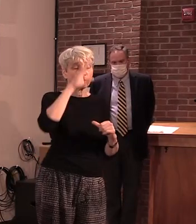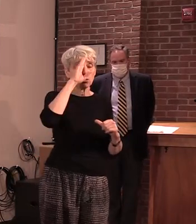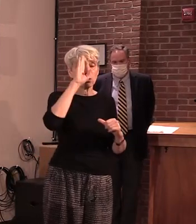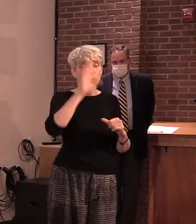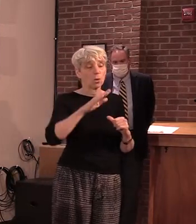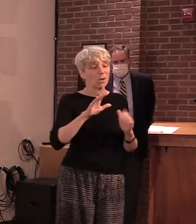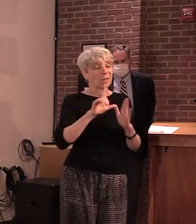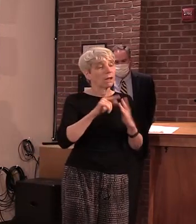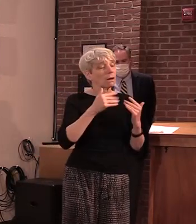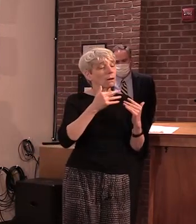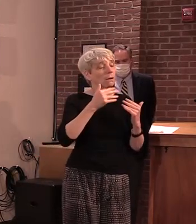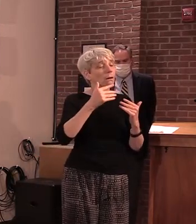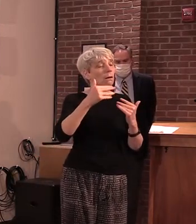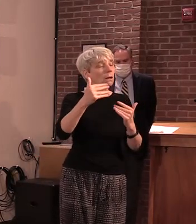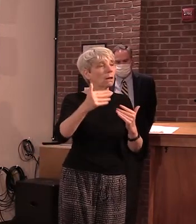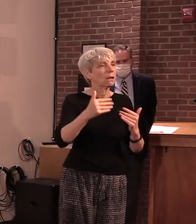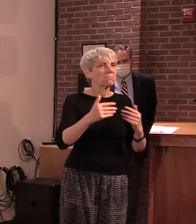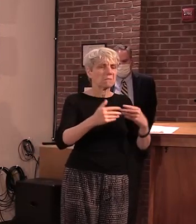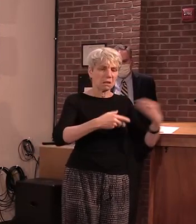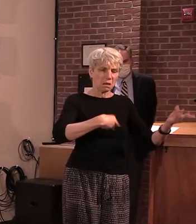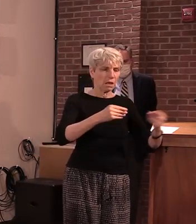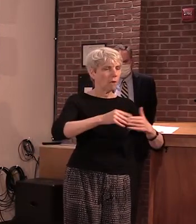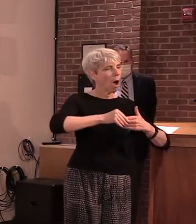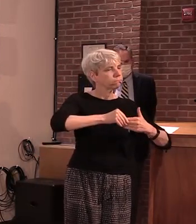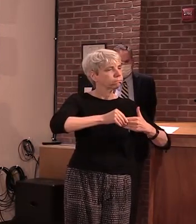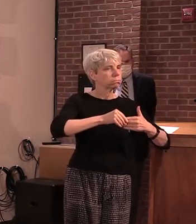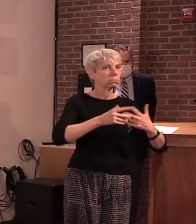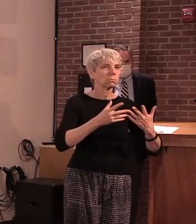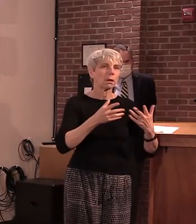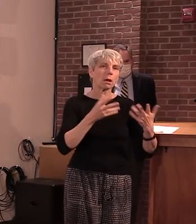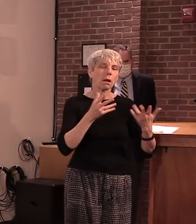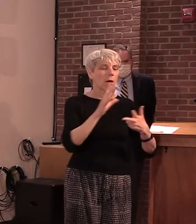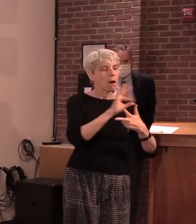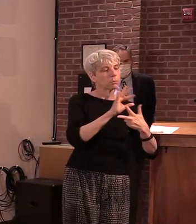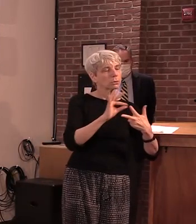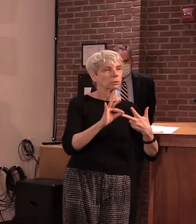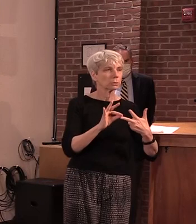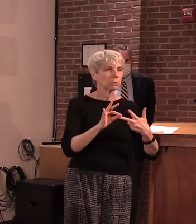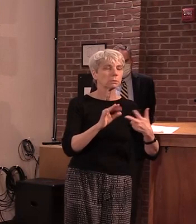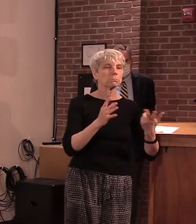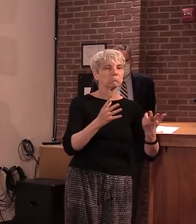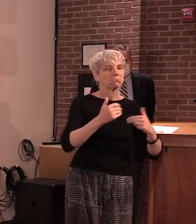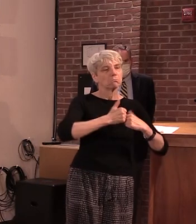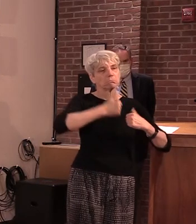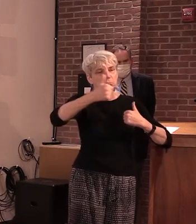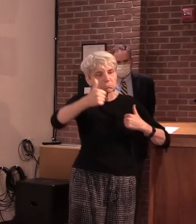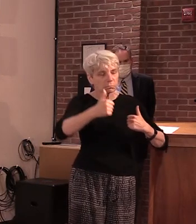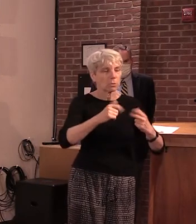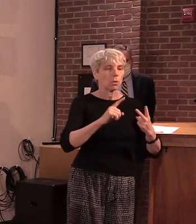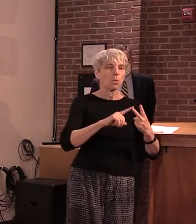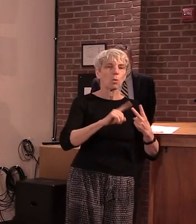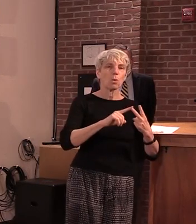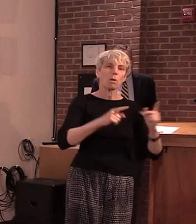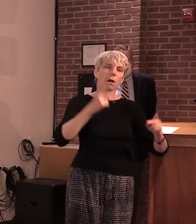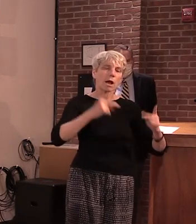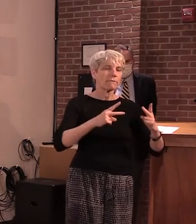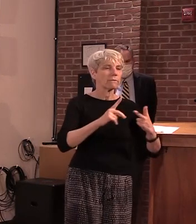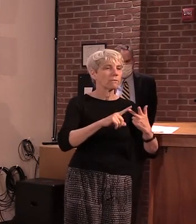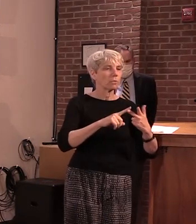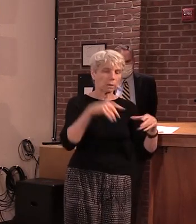forward, and having different districts taking different approaches would give